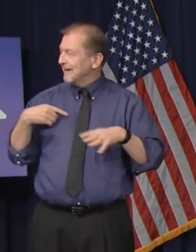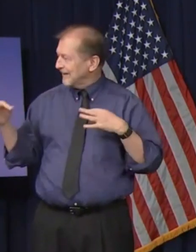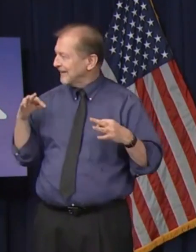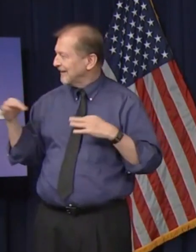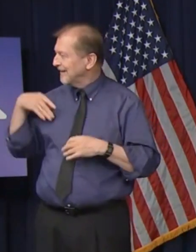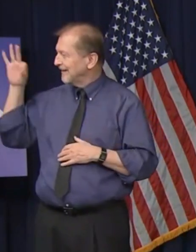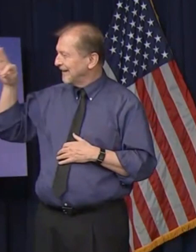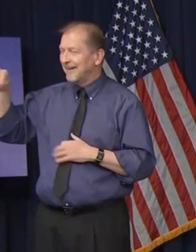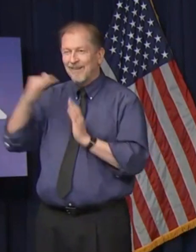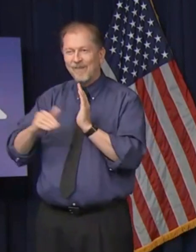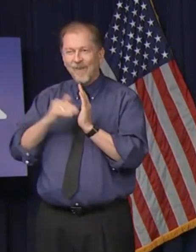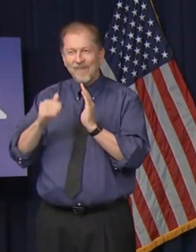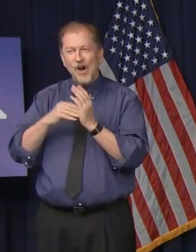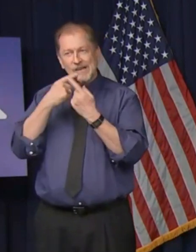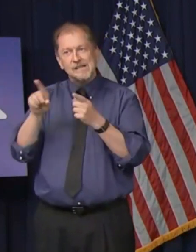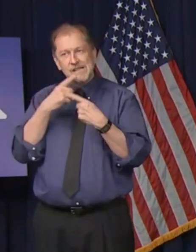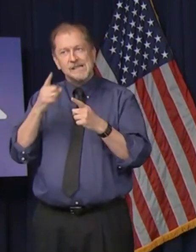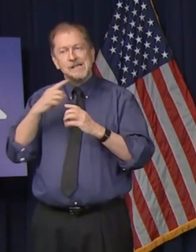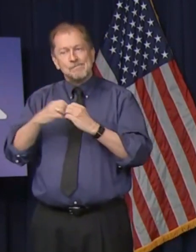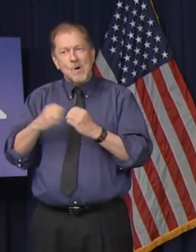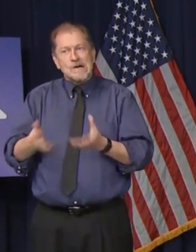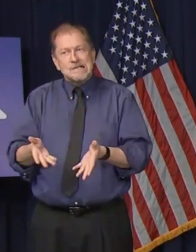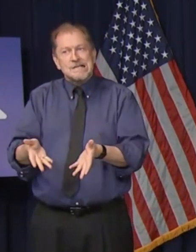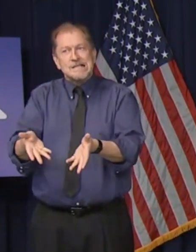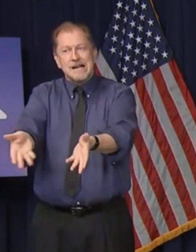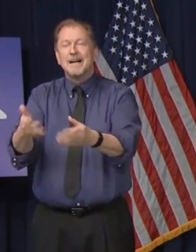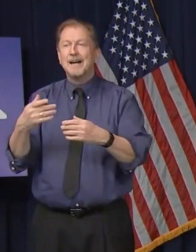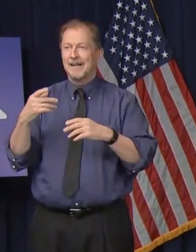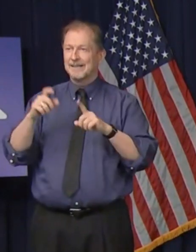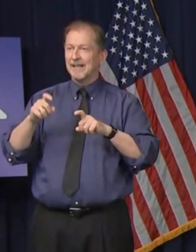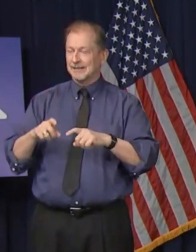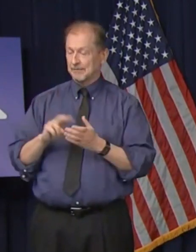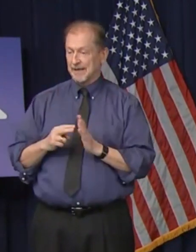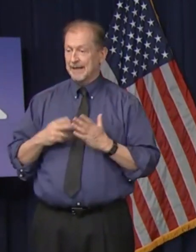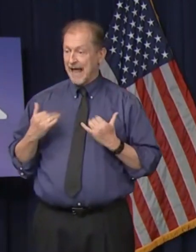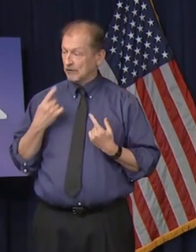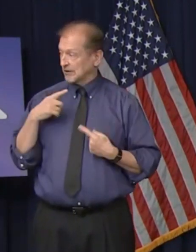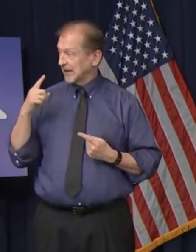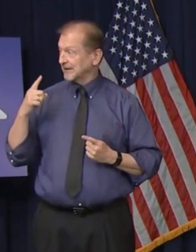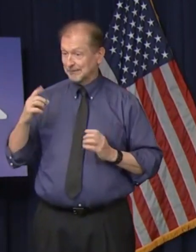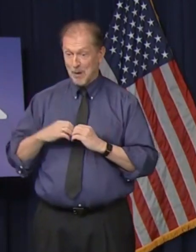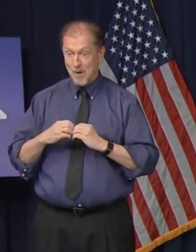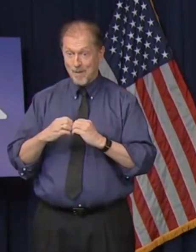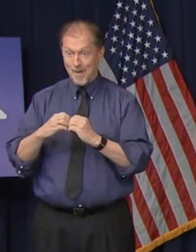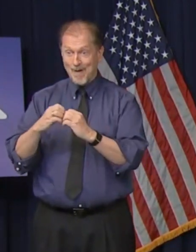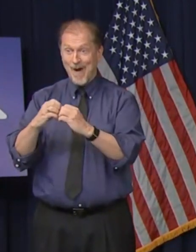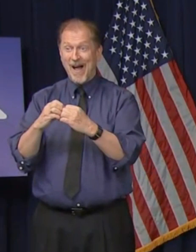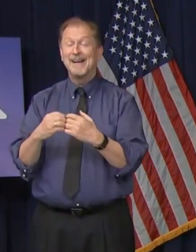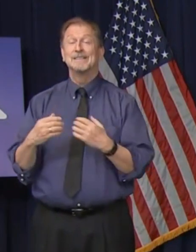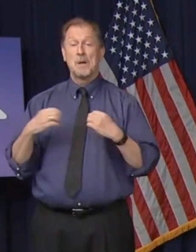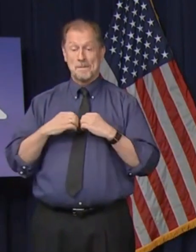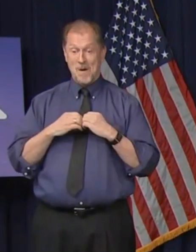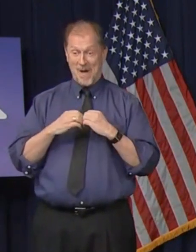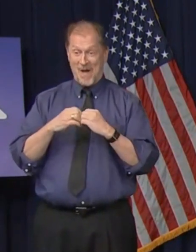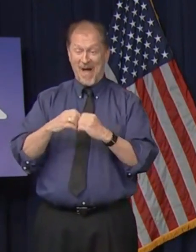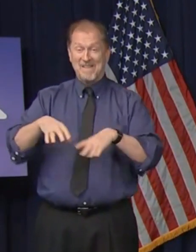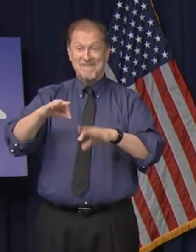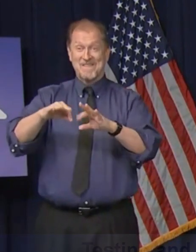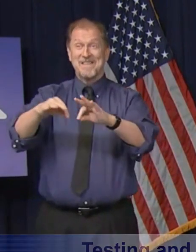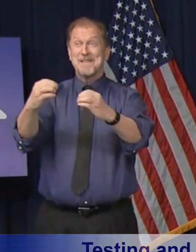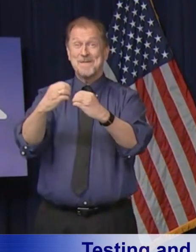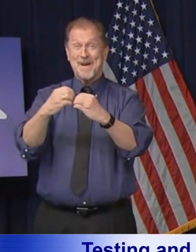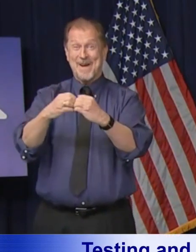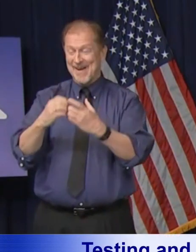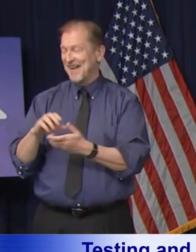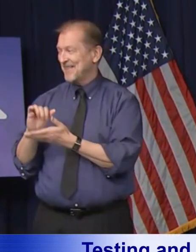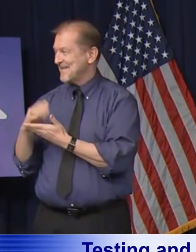and certainly every day I'm working very hard to expand testing in the state. And so, you're starting to see some success. You've